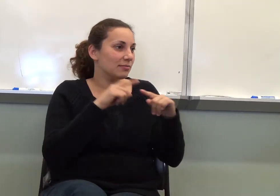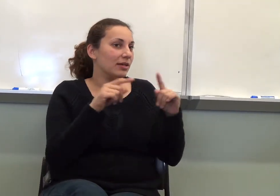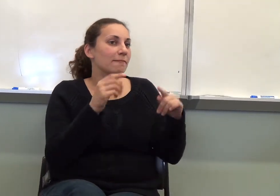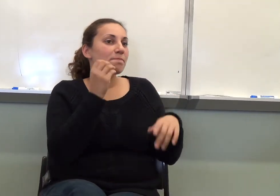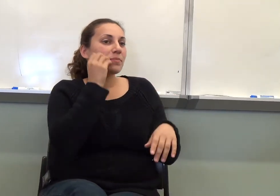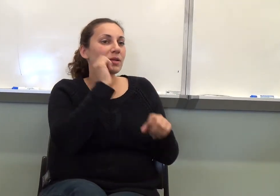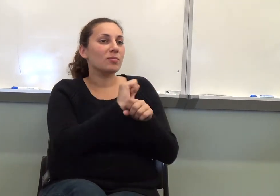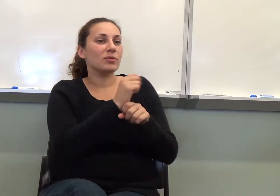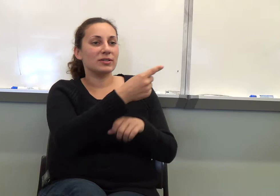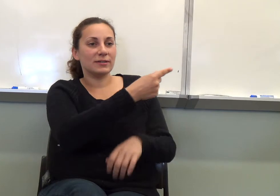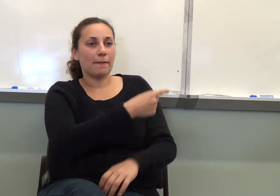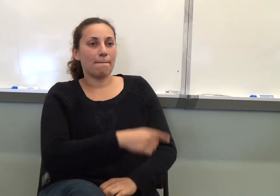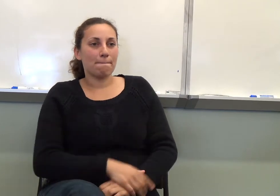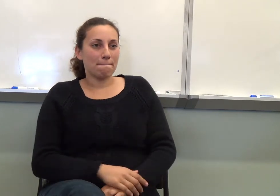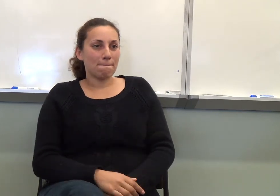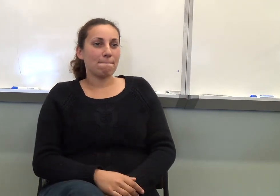This is 11.3.